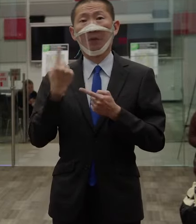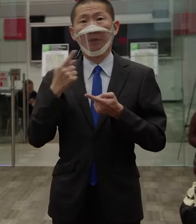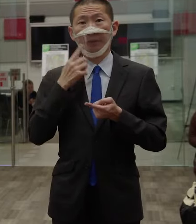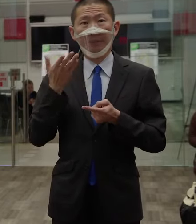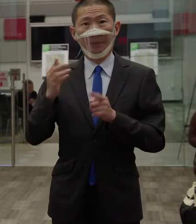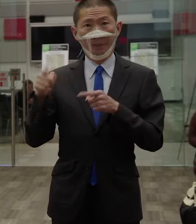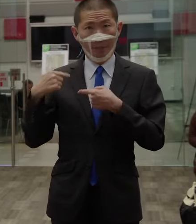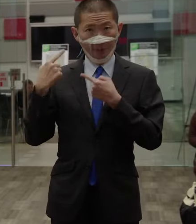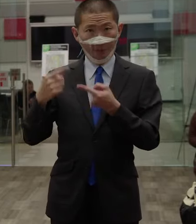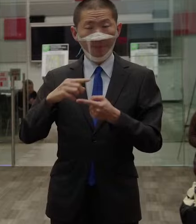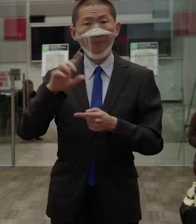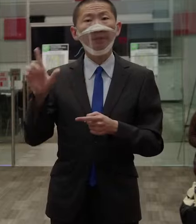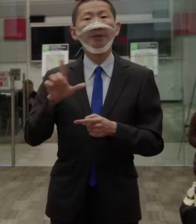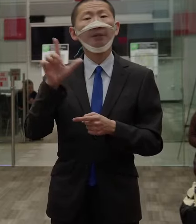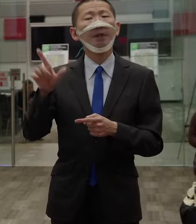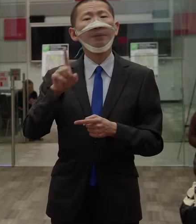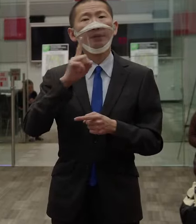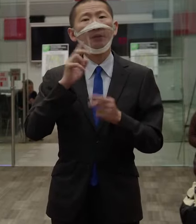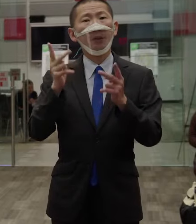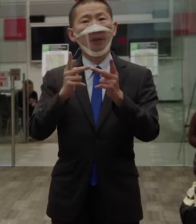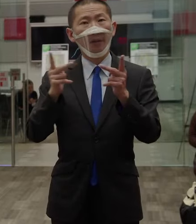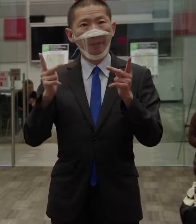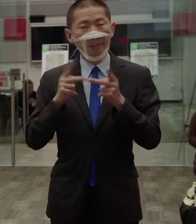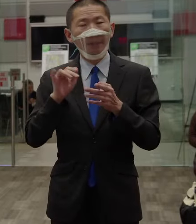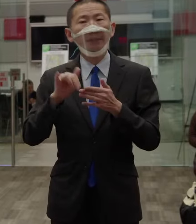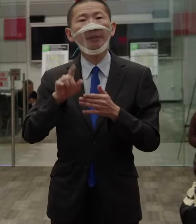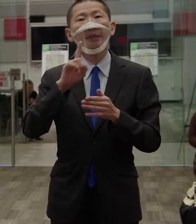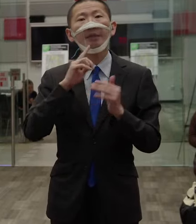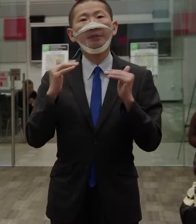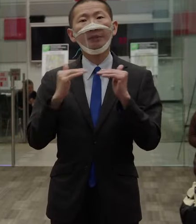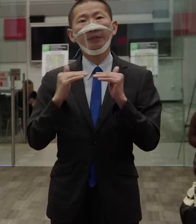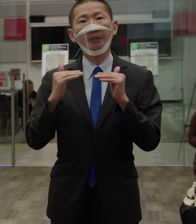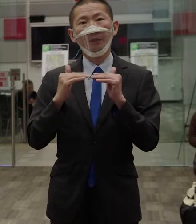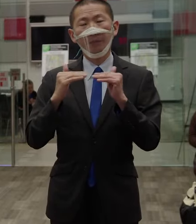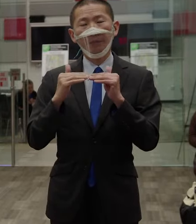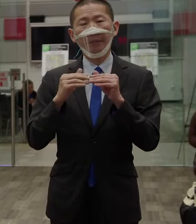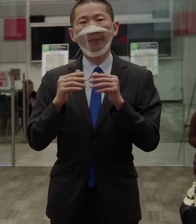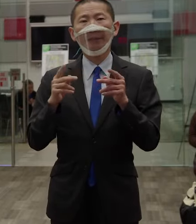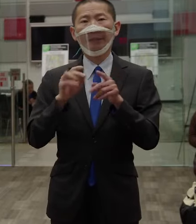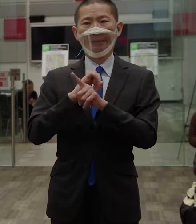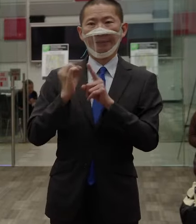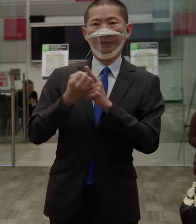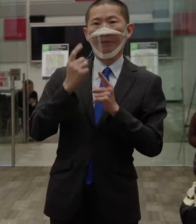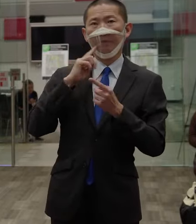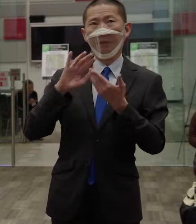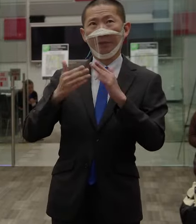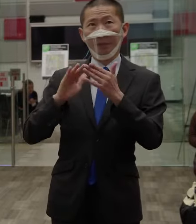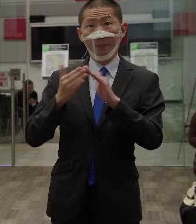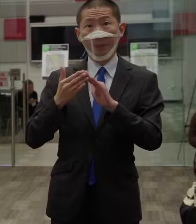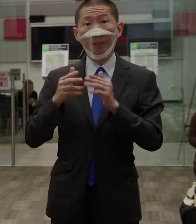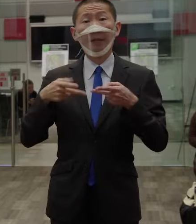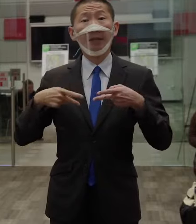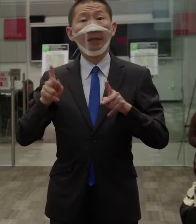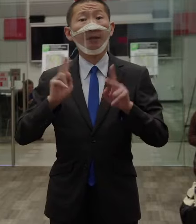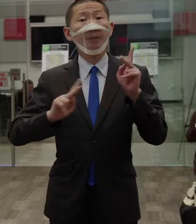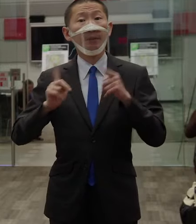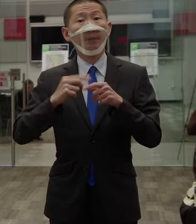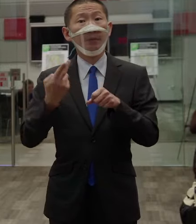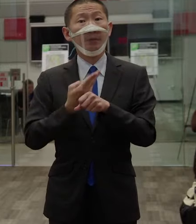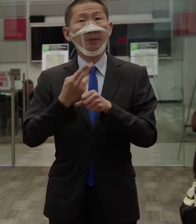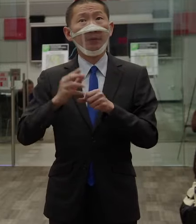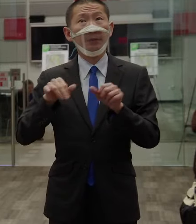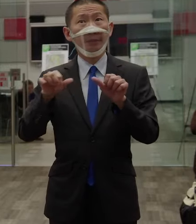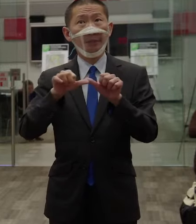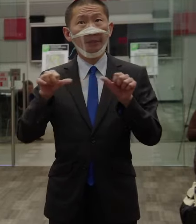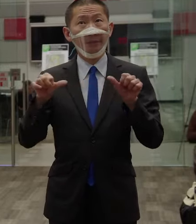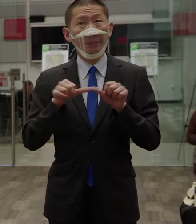there. Libraries are a place that is an equalizer for a community. It allows people to use the